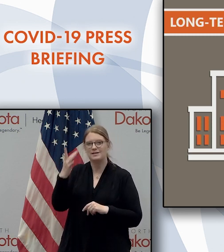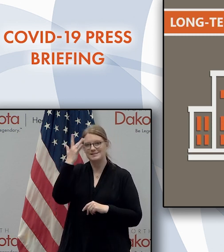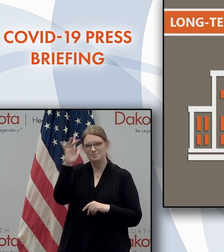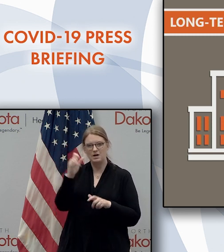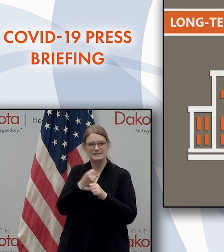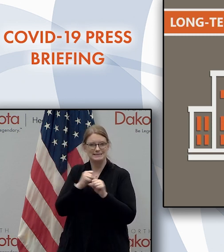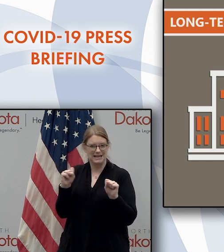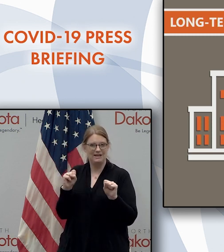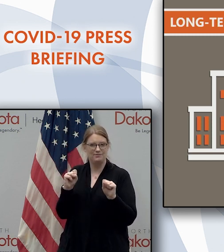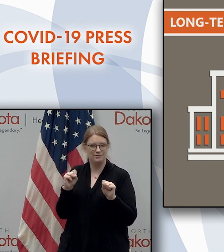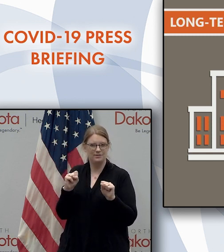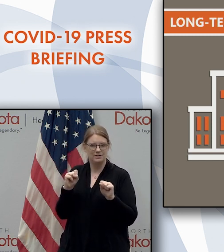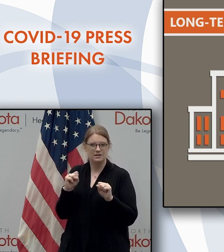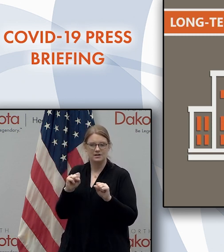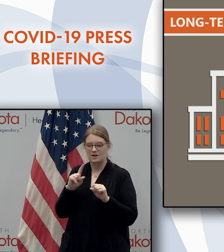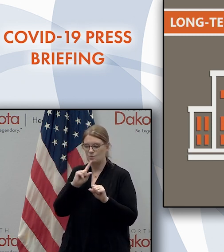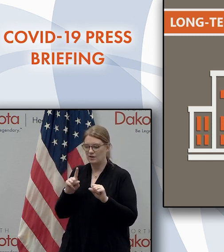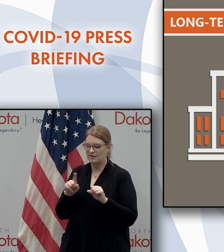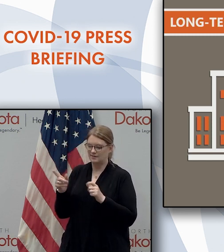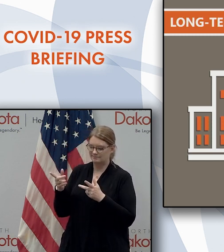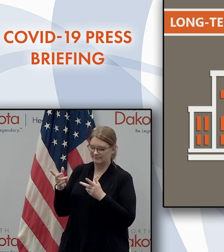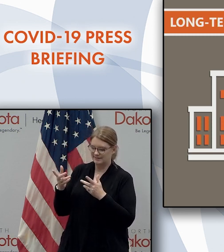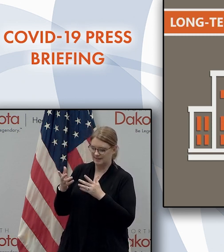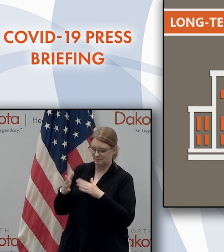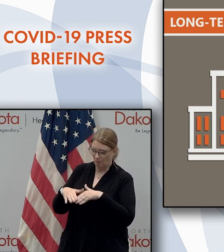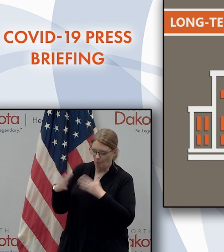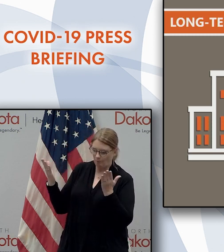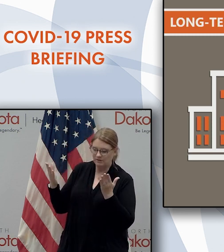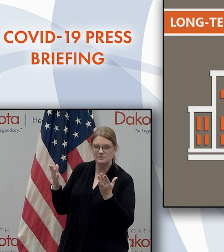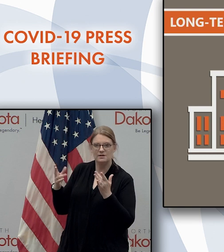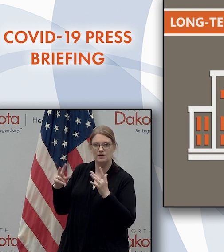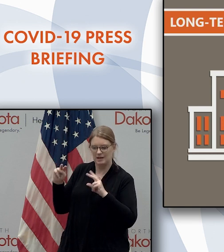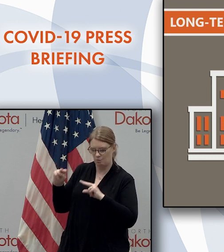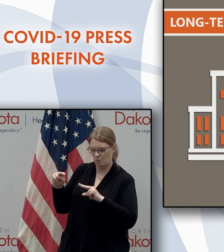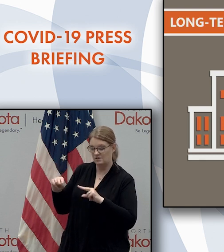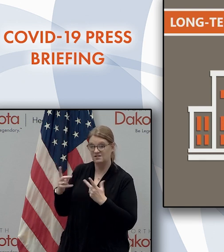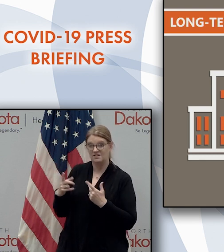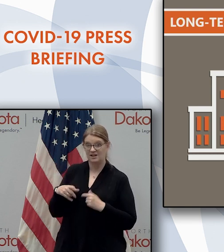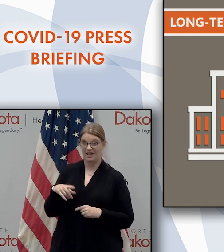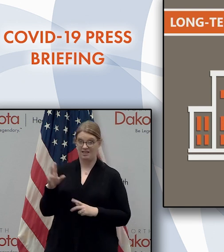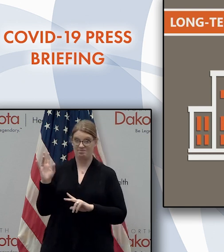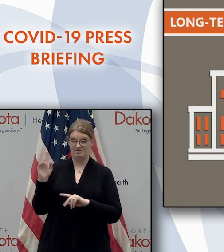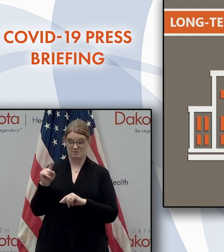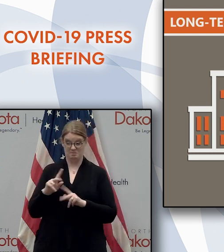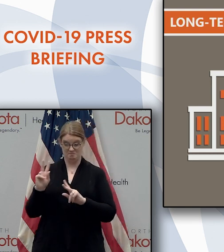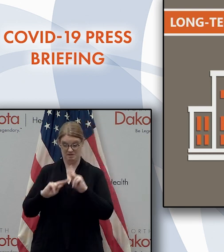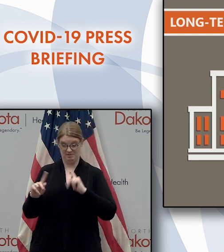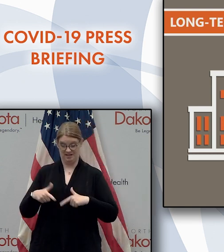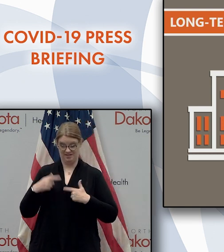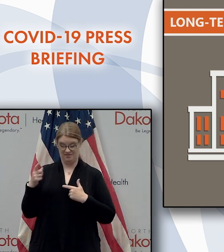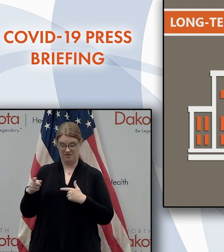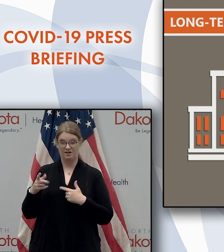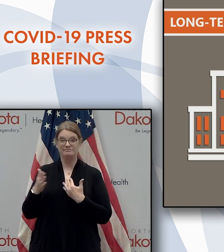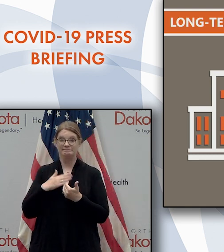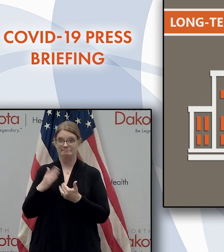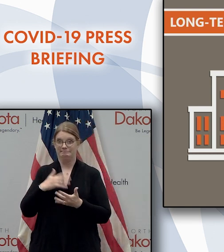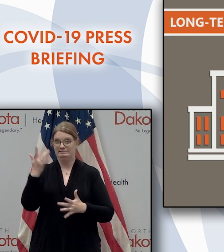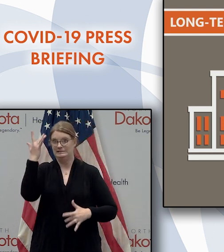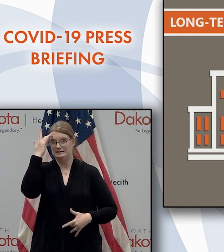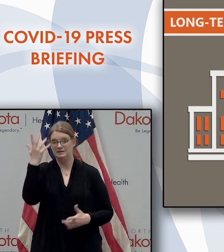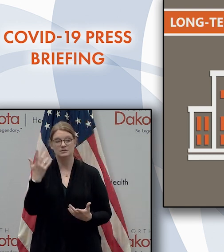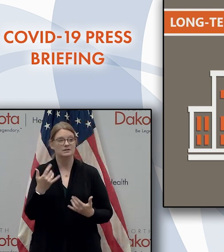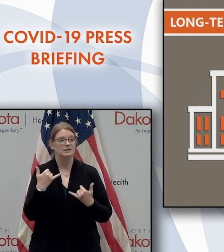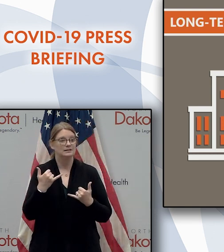and resident-centered approaches governs the reopening, where most of our vulnerable population resides. But then, however, due to the